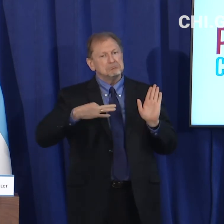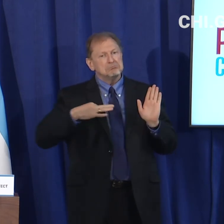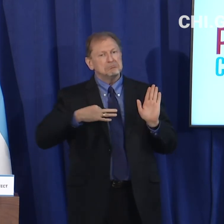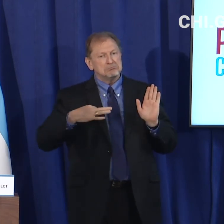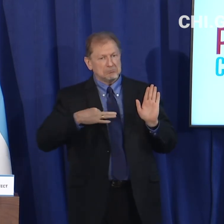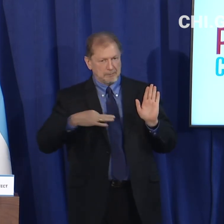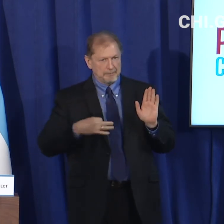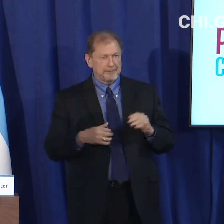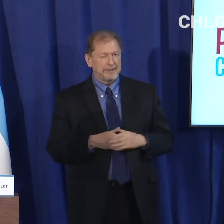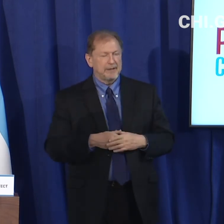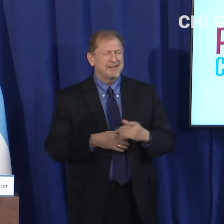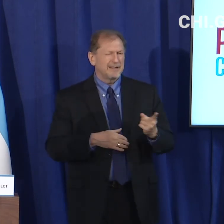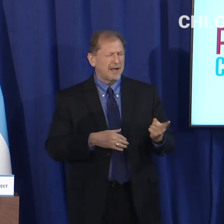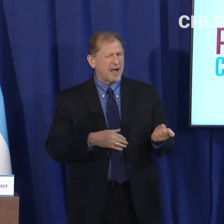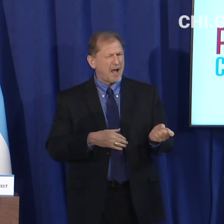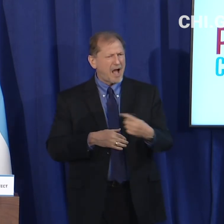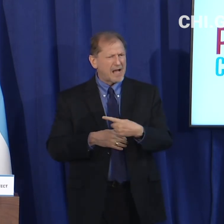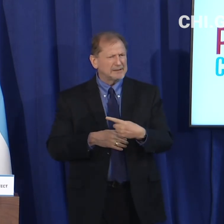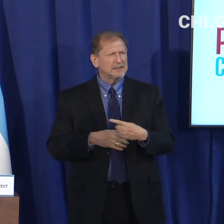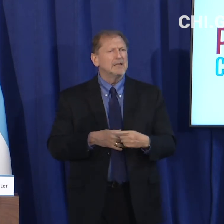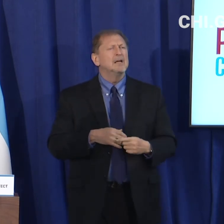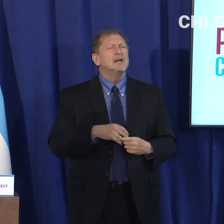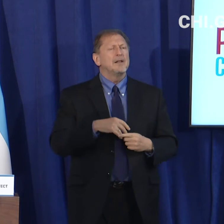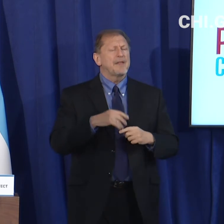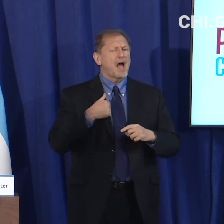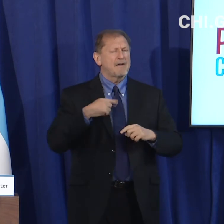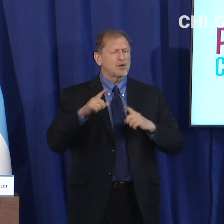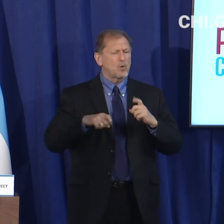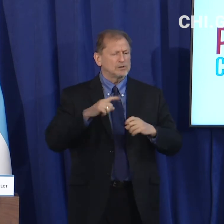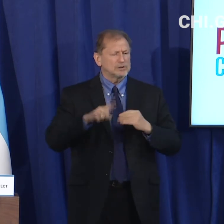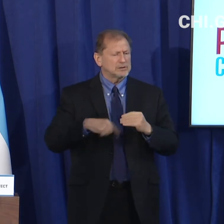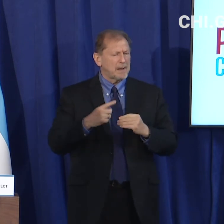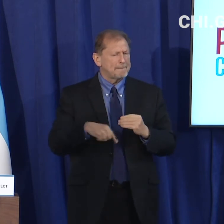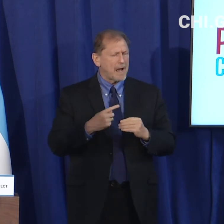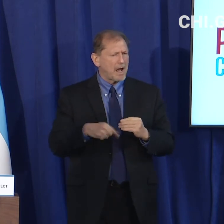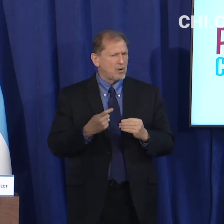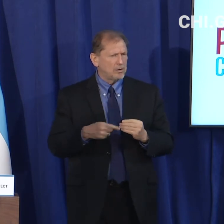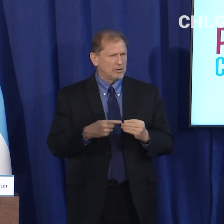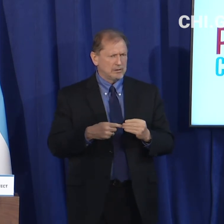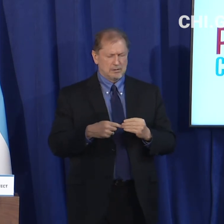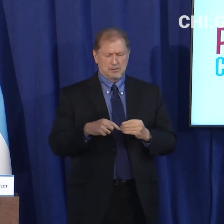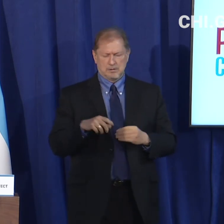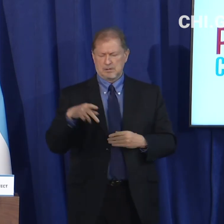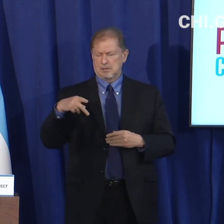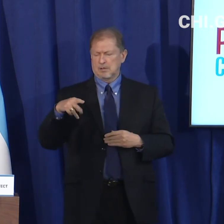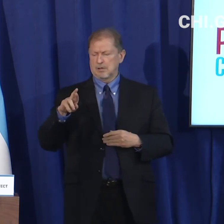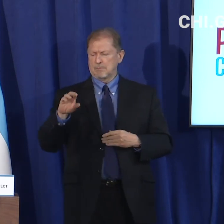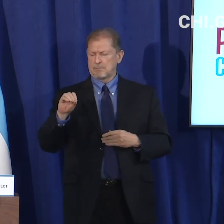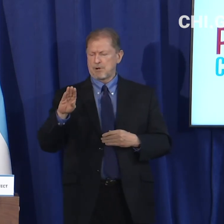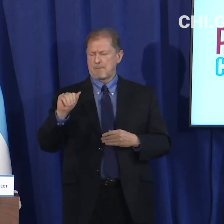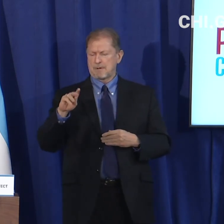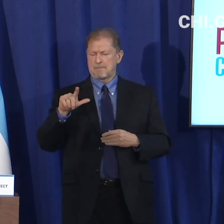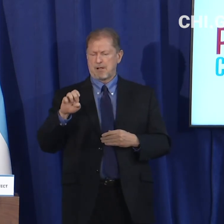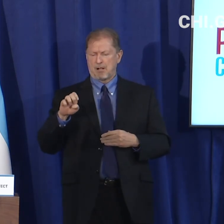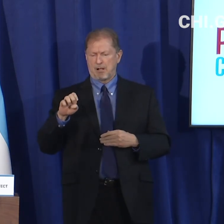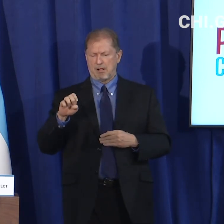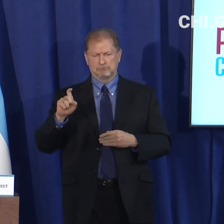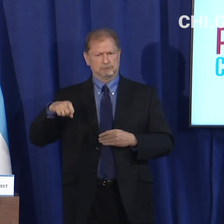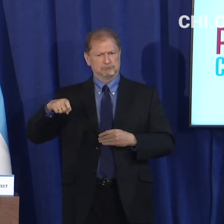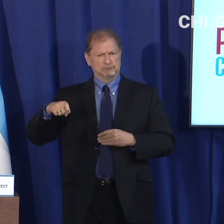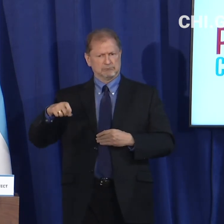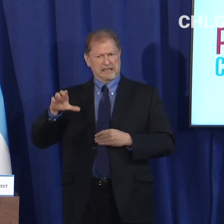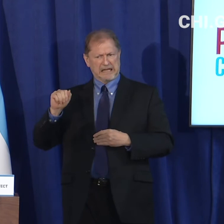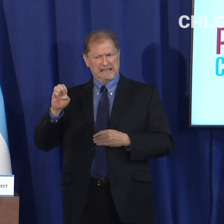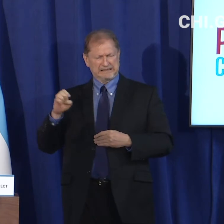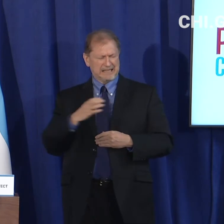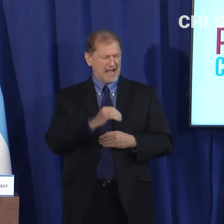you clarify, there are all the questions about probable cases versus real cases. Do you